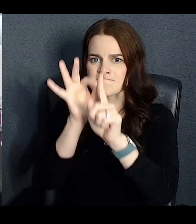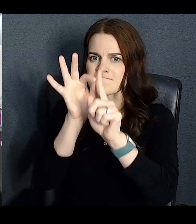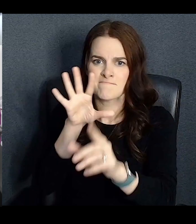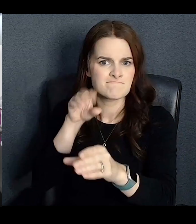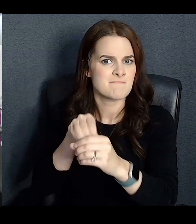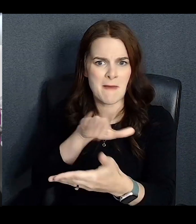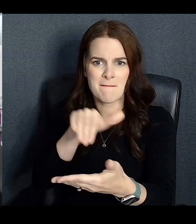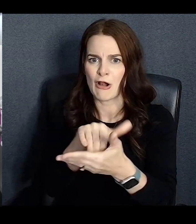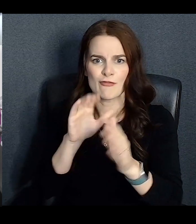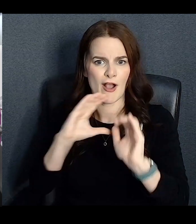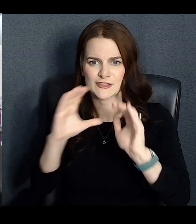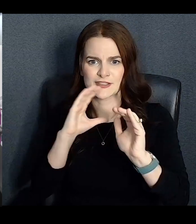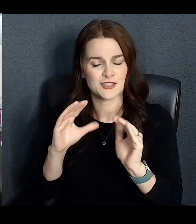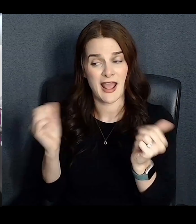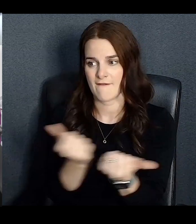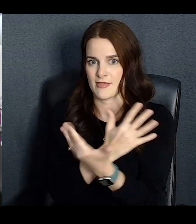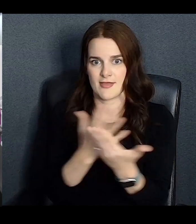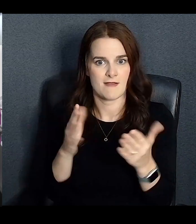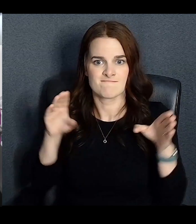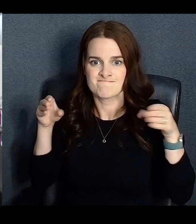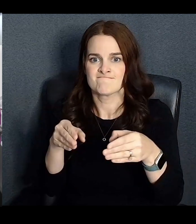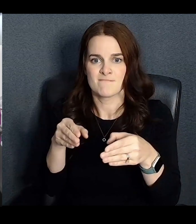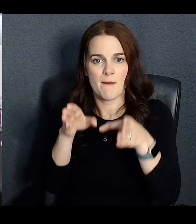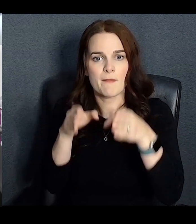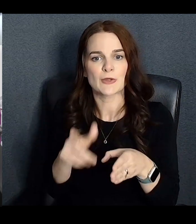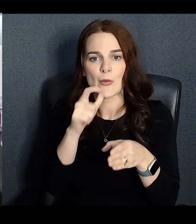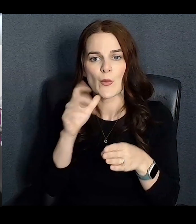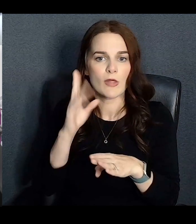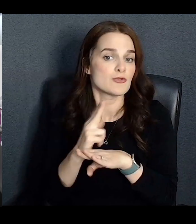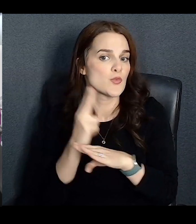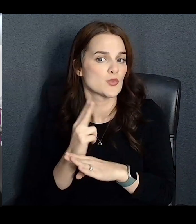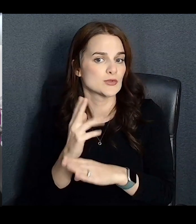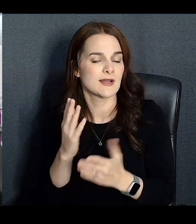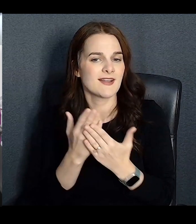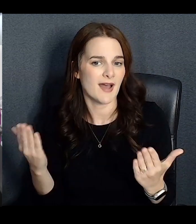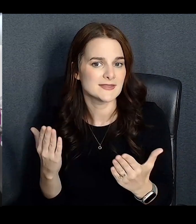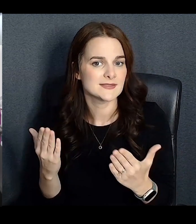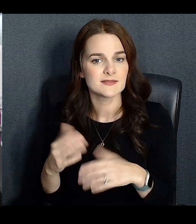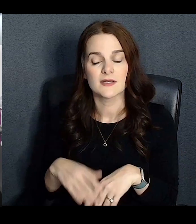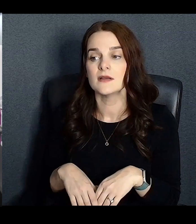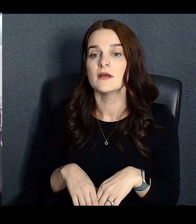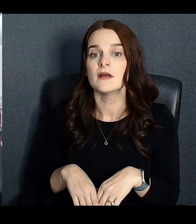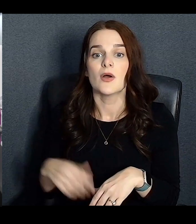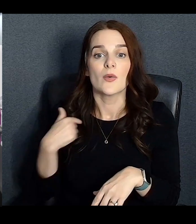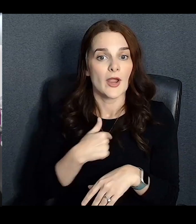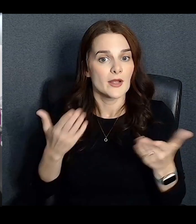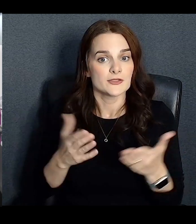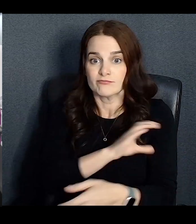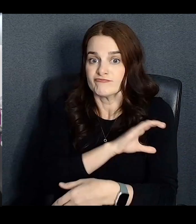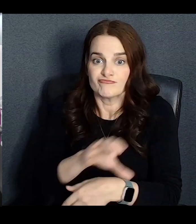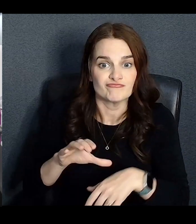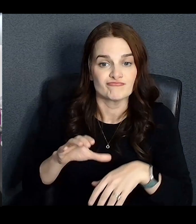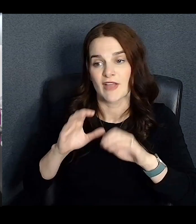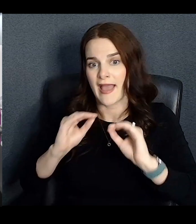want to center everything around people who are using the devices. We also are here to educate, inform, and